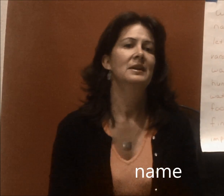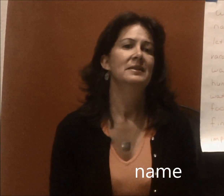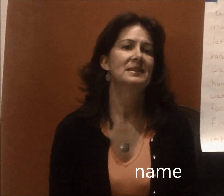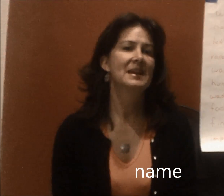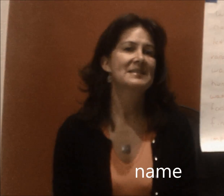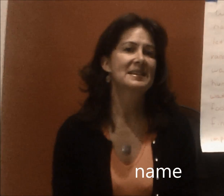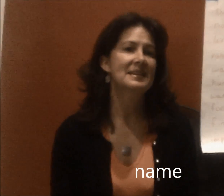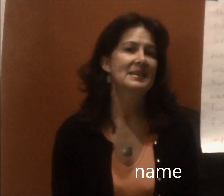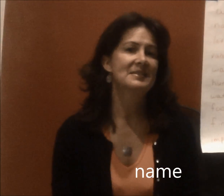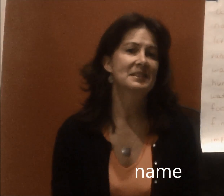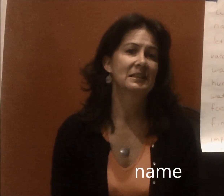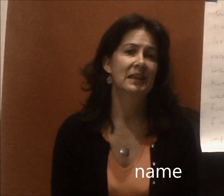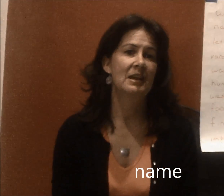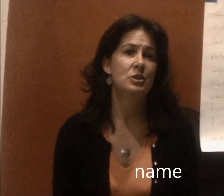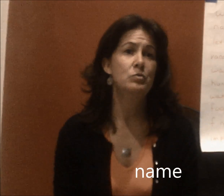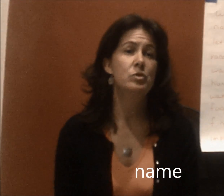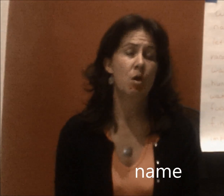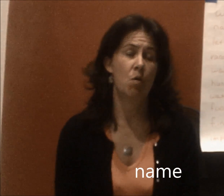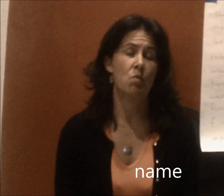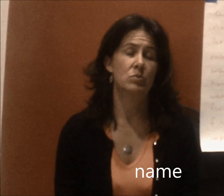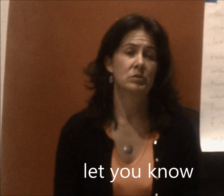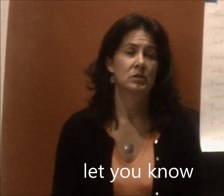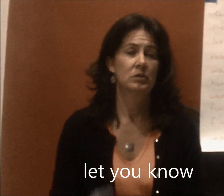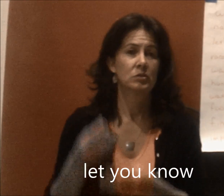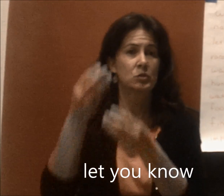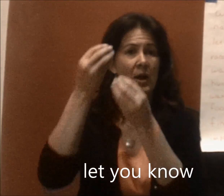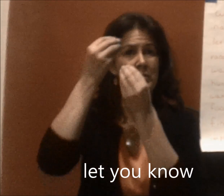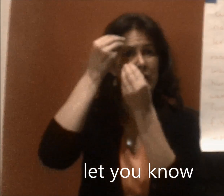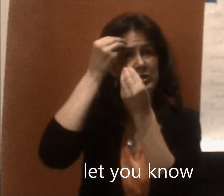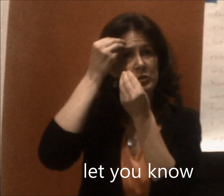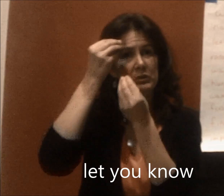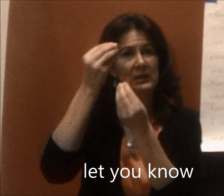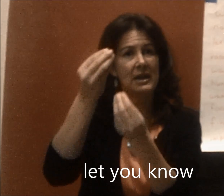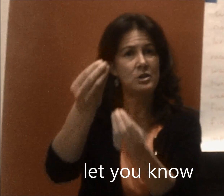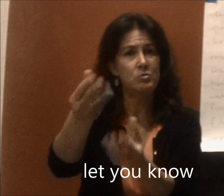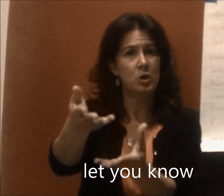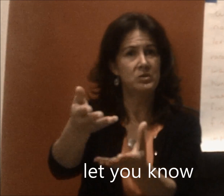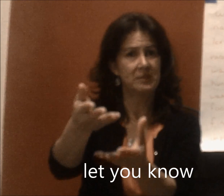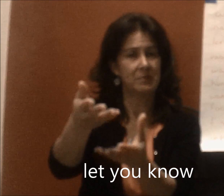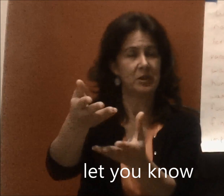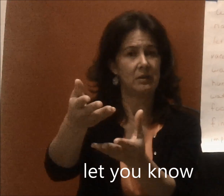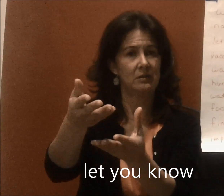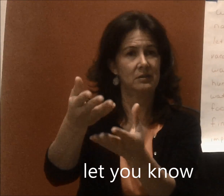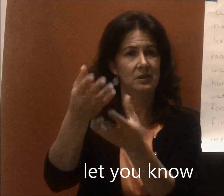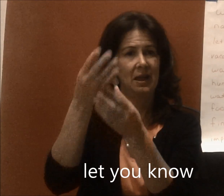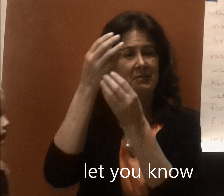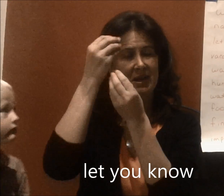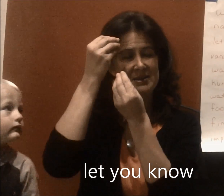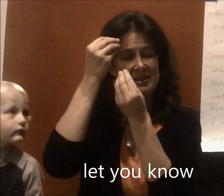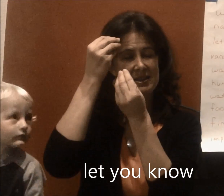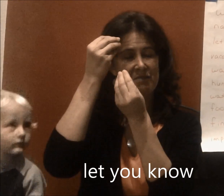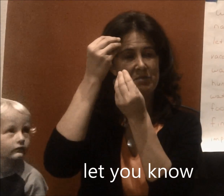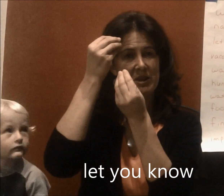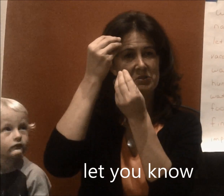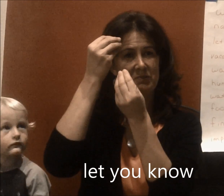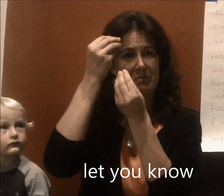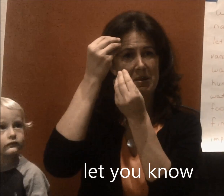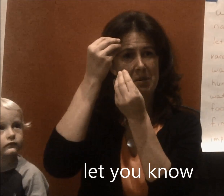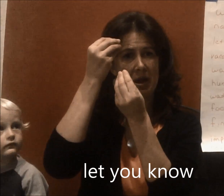The next thing is to let you know. So I'm going to let you know something. I'm kind of taking information from my